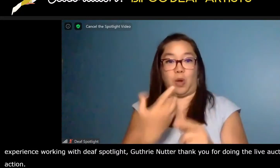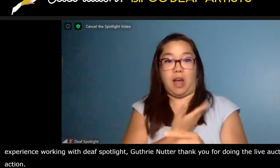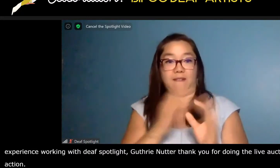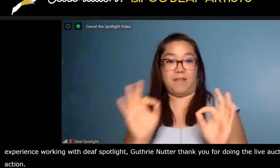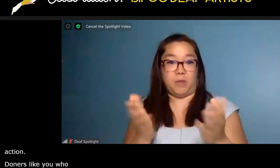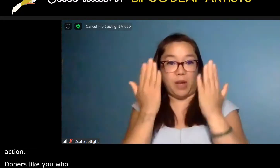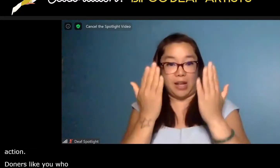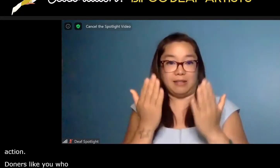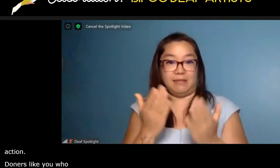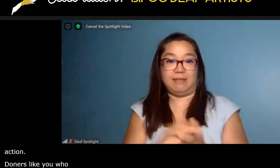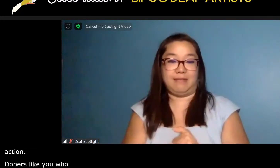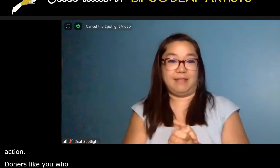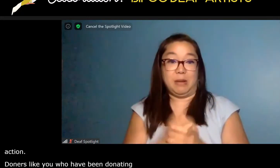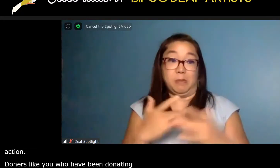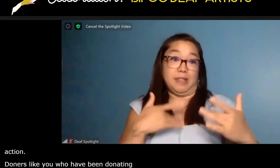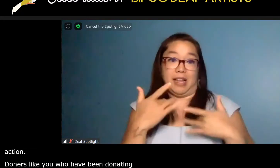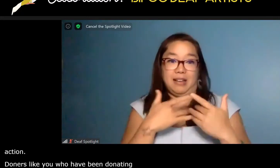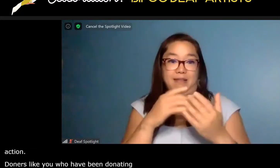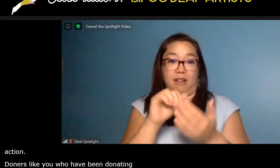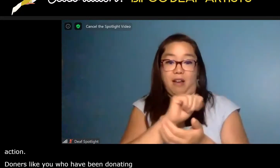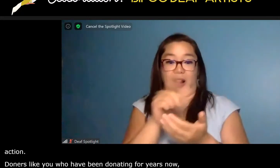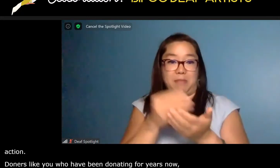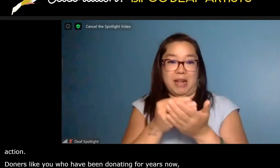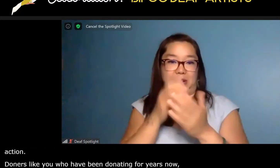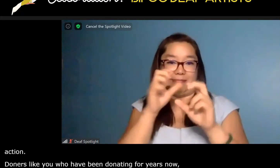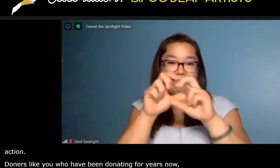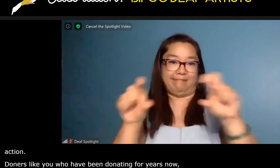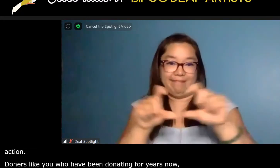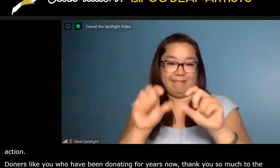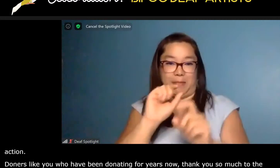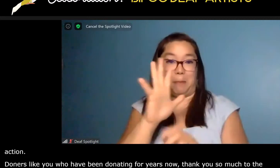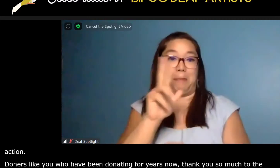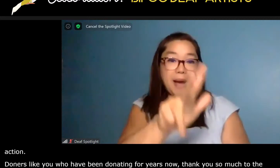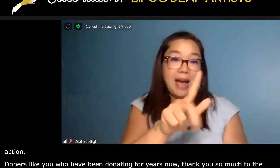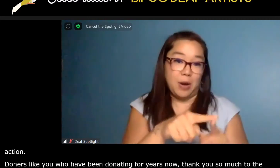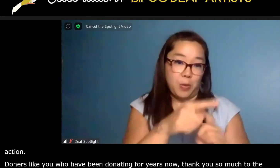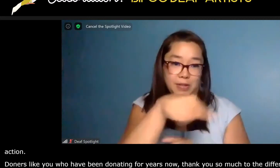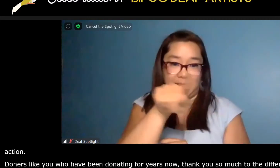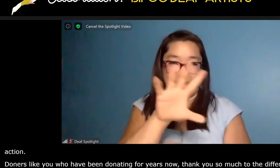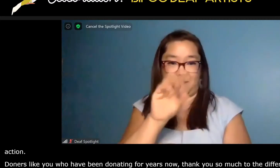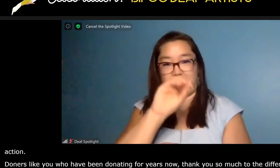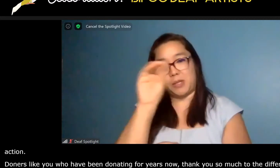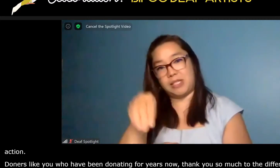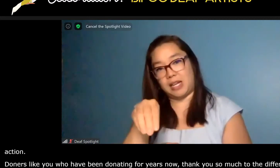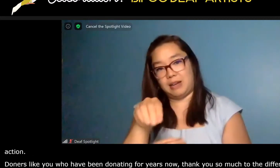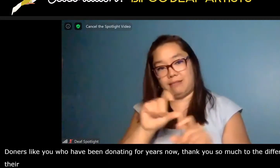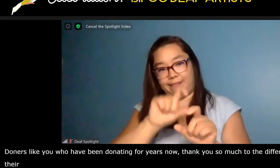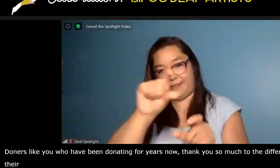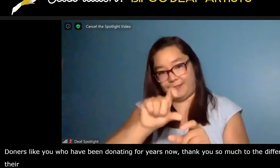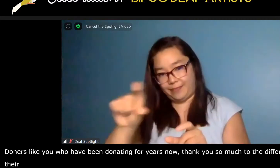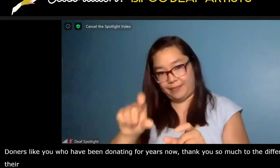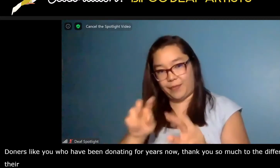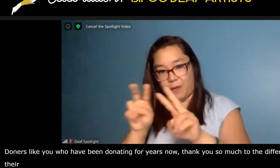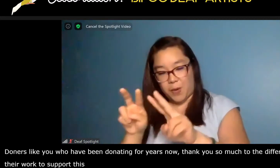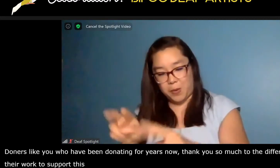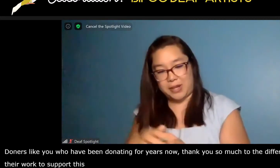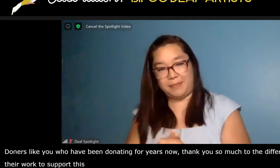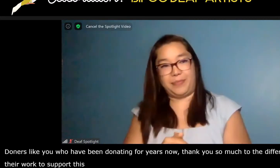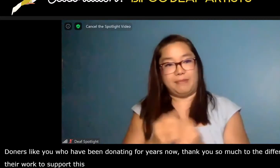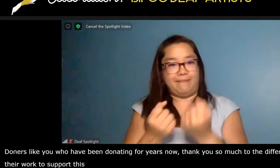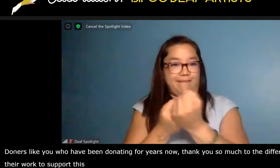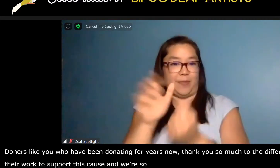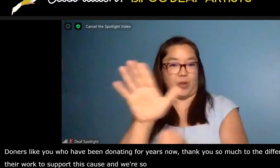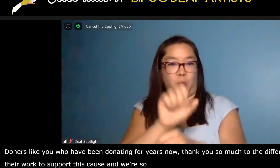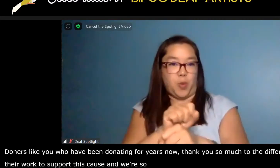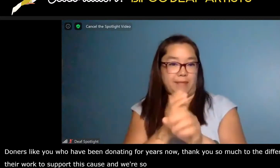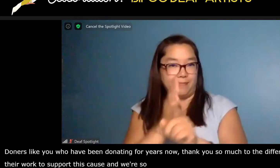Thank you so much to the different artists who've donated their works to support this cause. And we're so excited to be able to